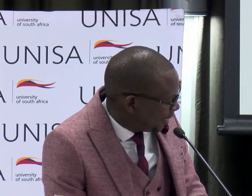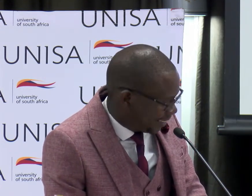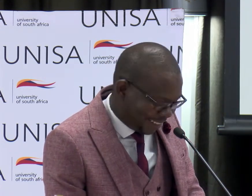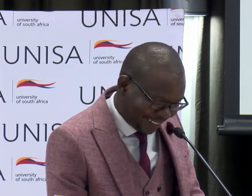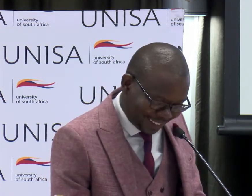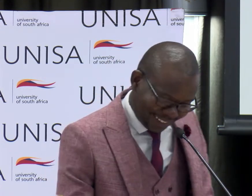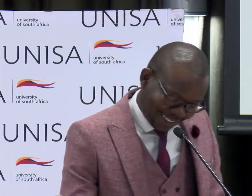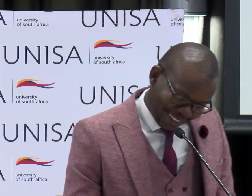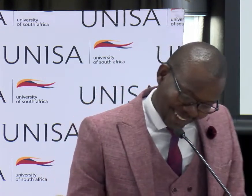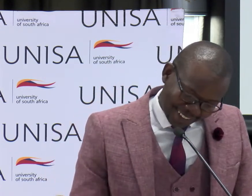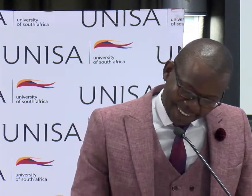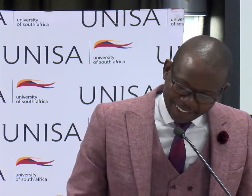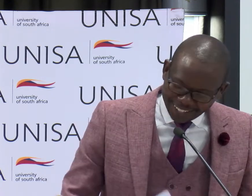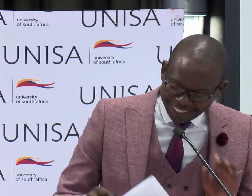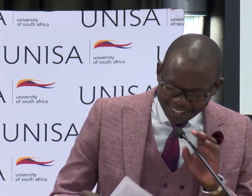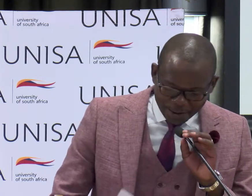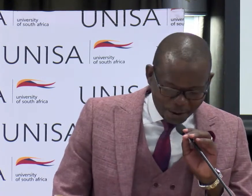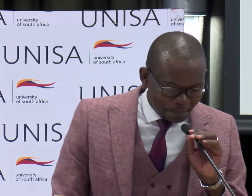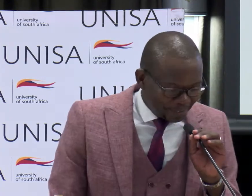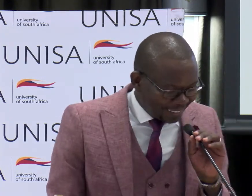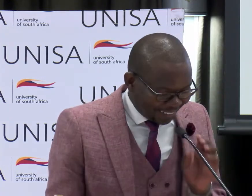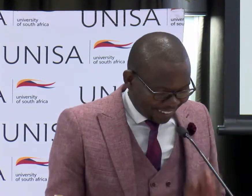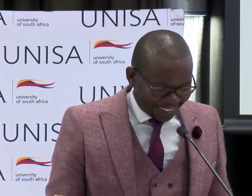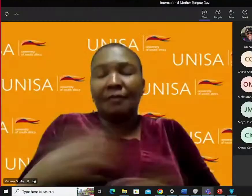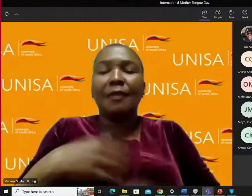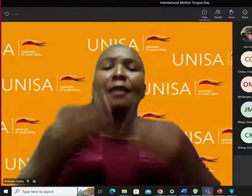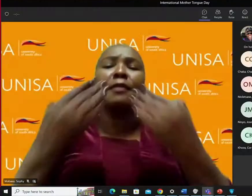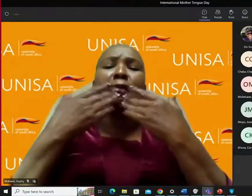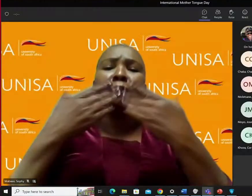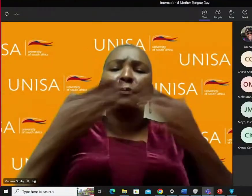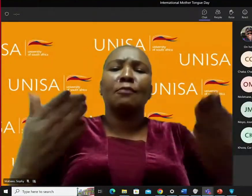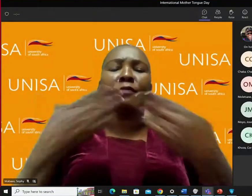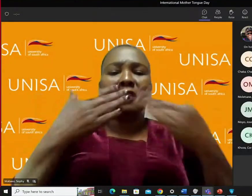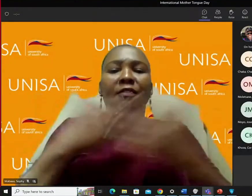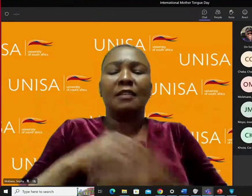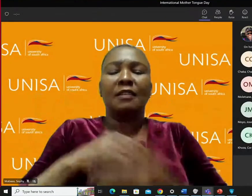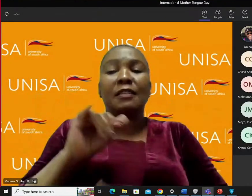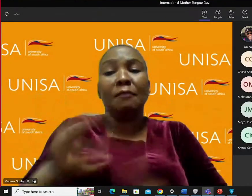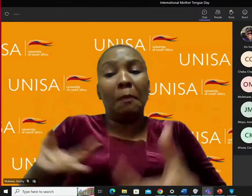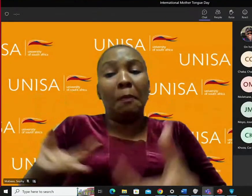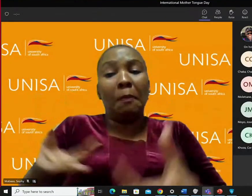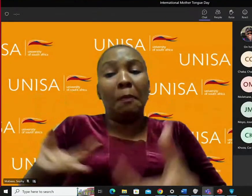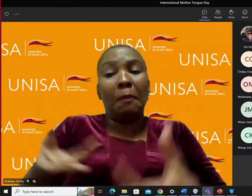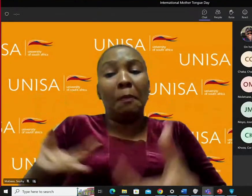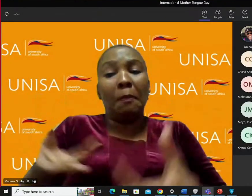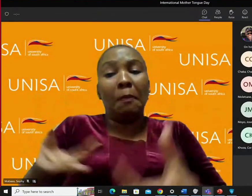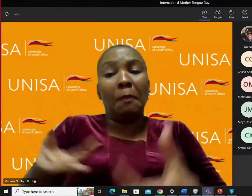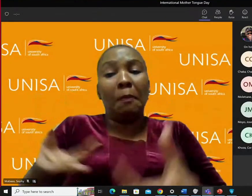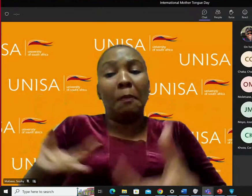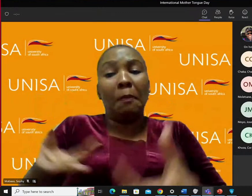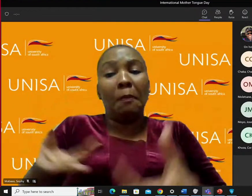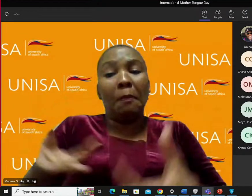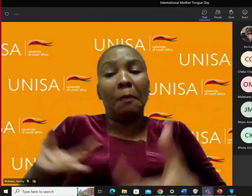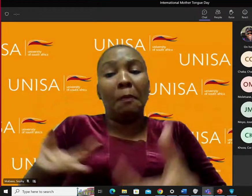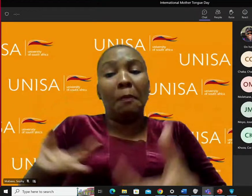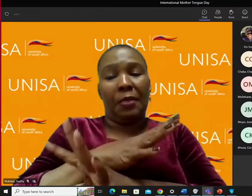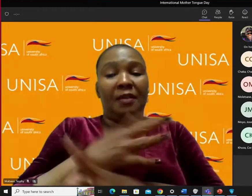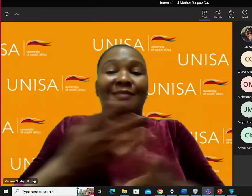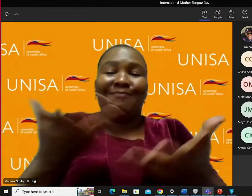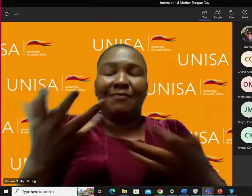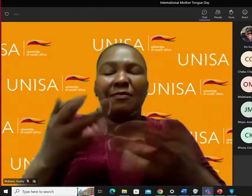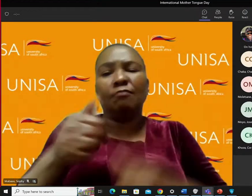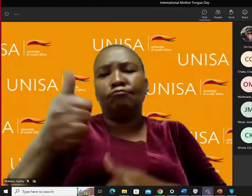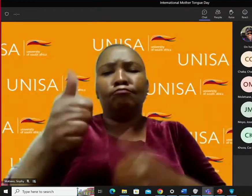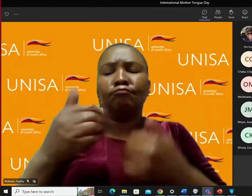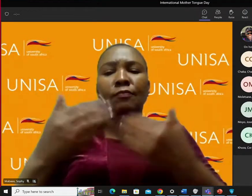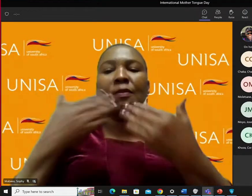industry. Yeah, all right, thank you. If you get it, if you don't get it, yeah, all right, thank you.